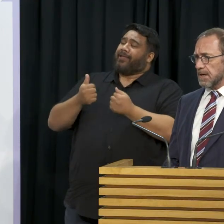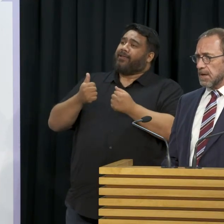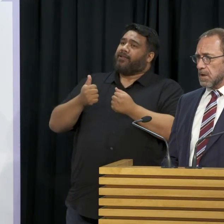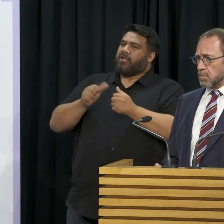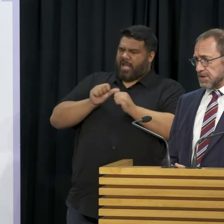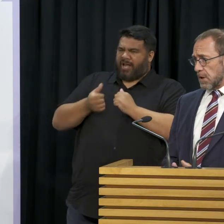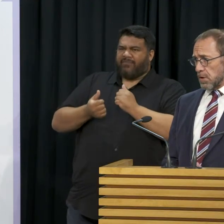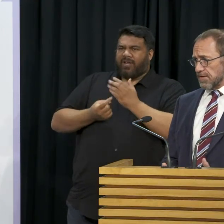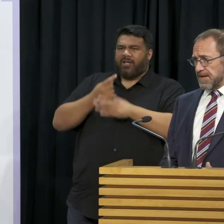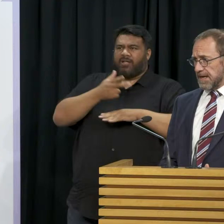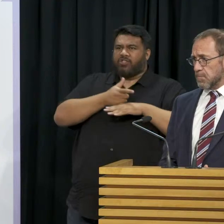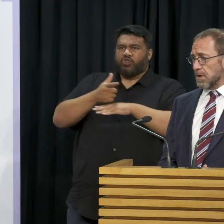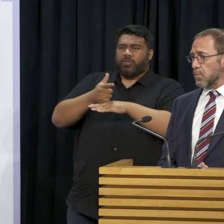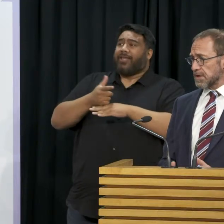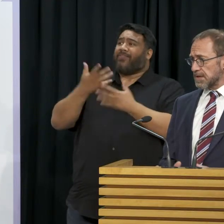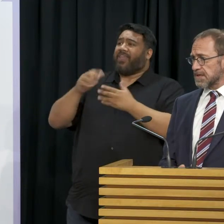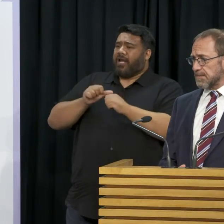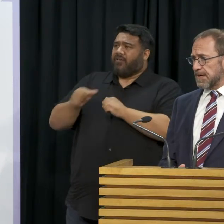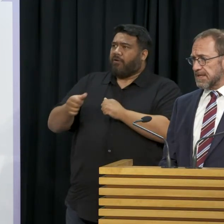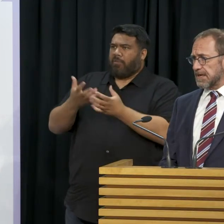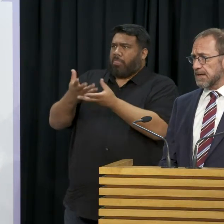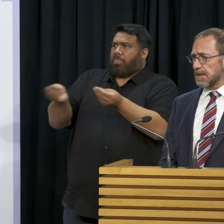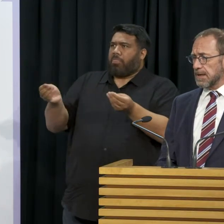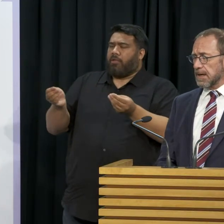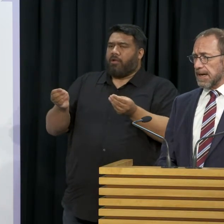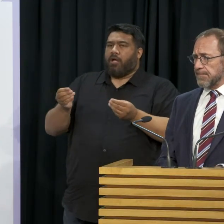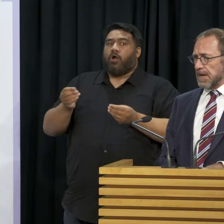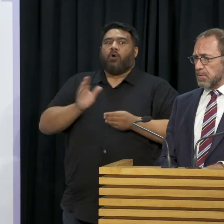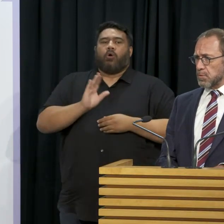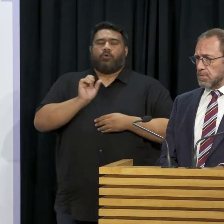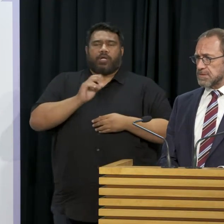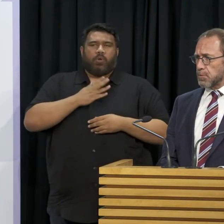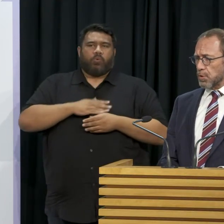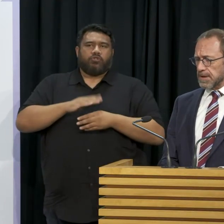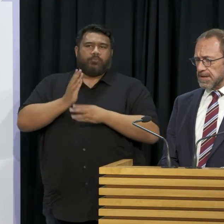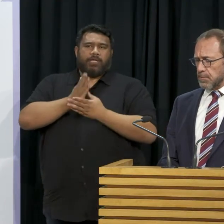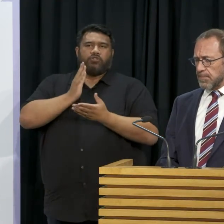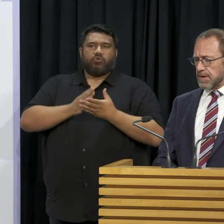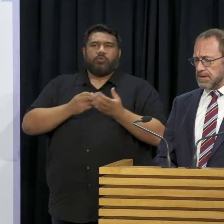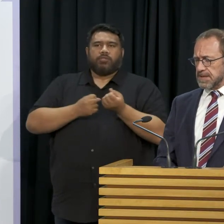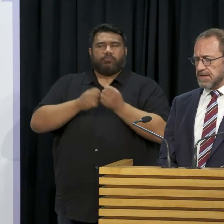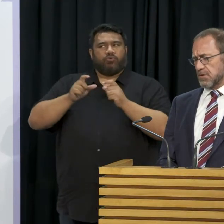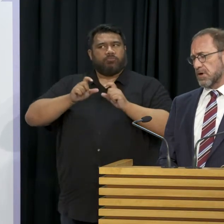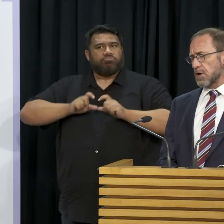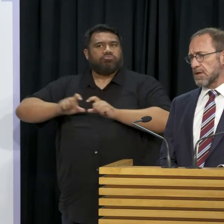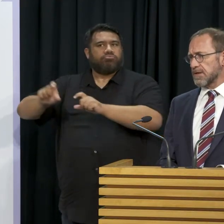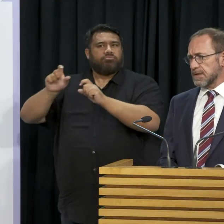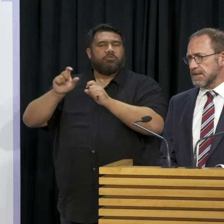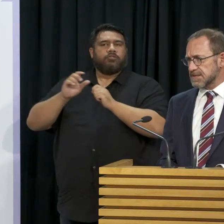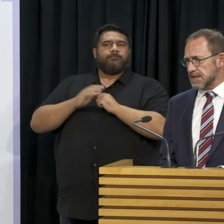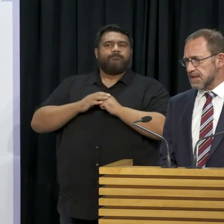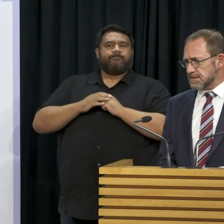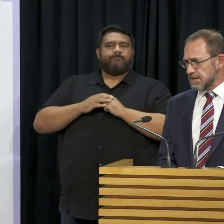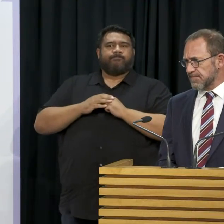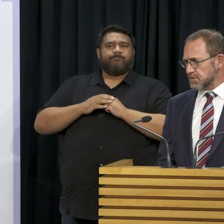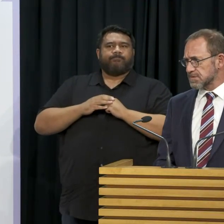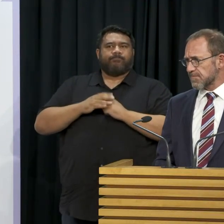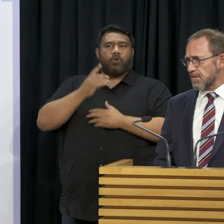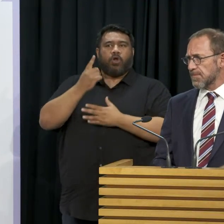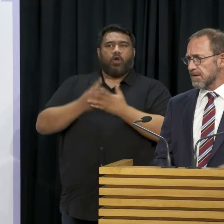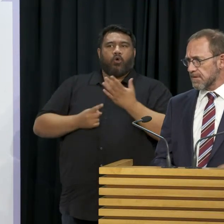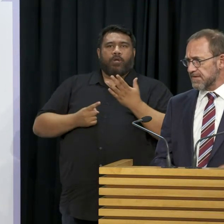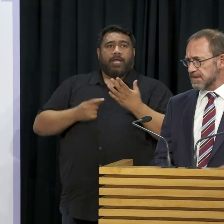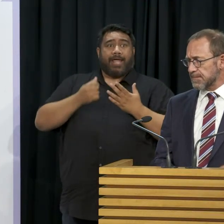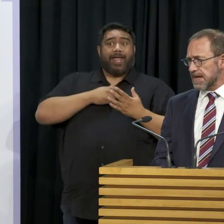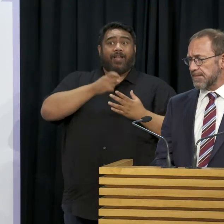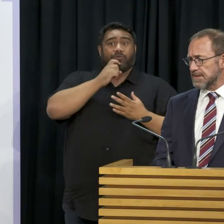attack was no longer there. We wanted it to be there, and we thought it was important that we bring together not only the senior officials